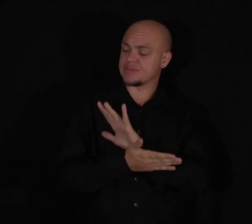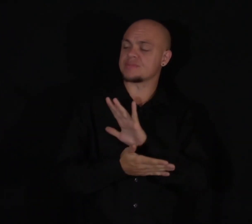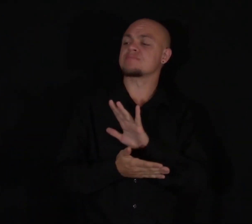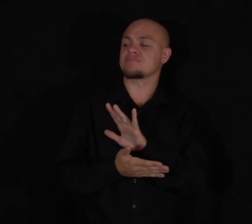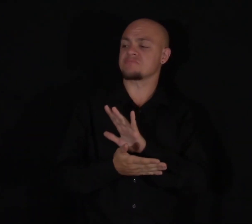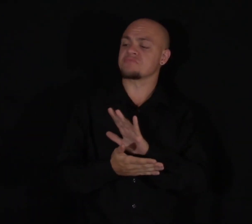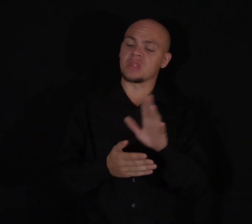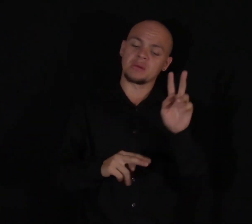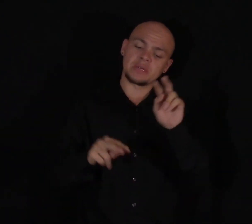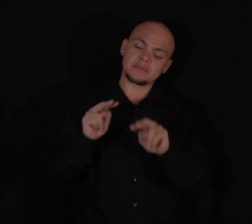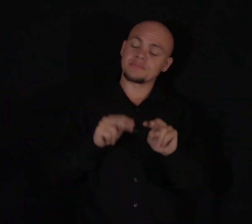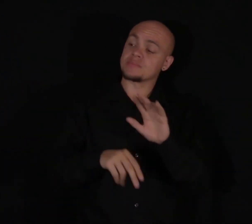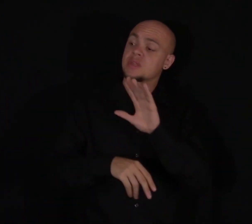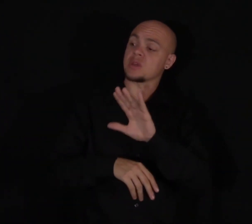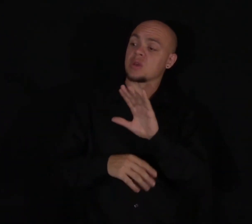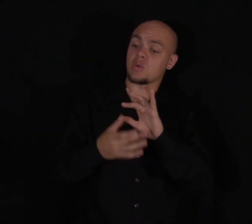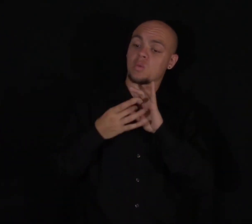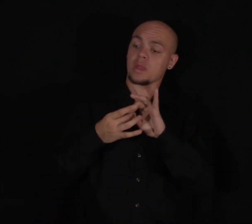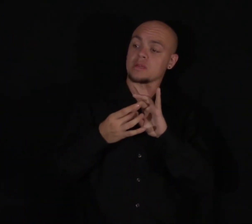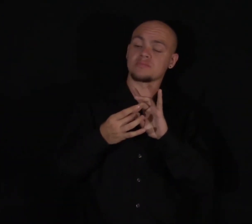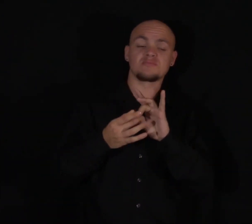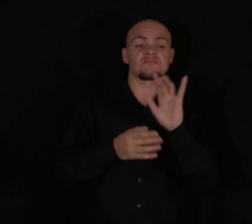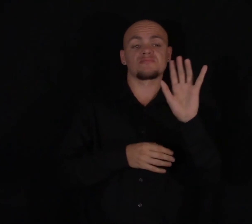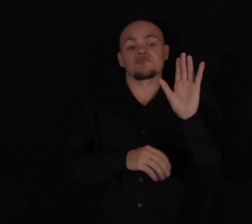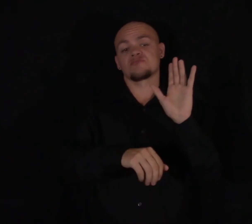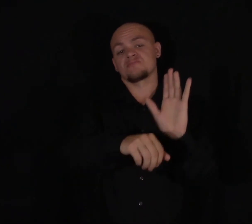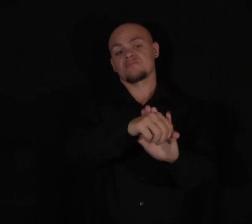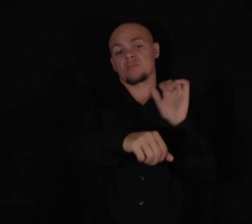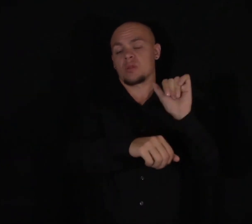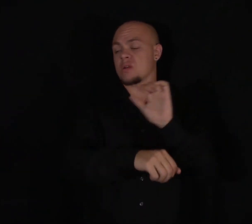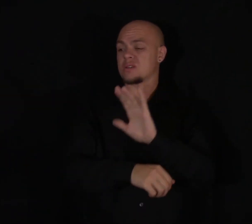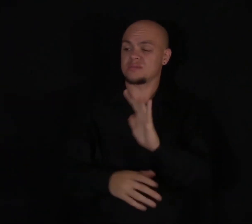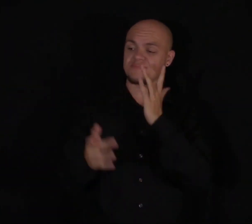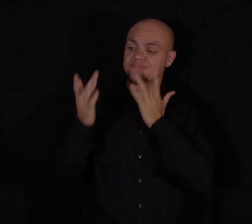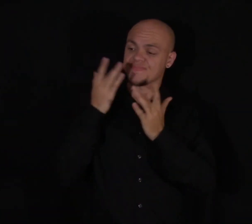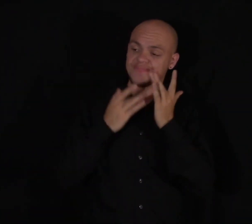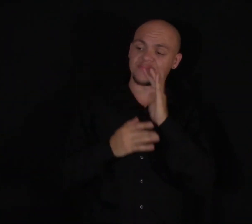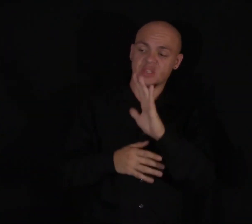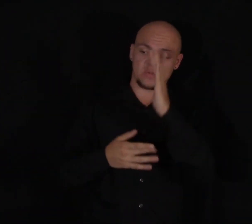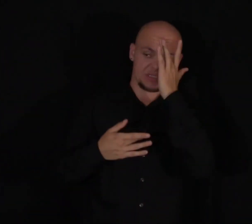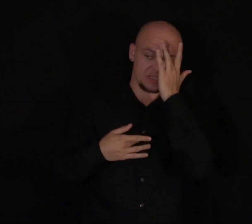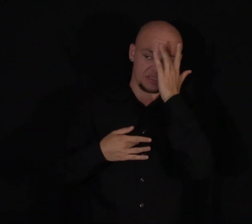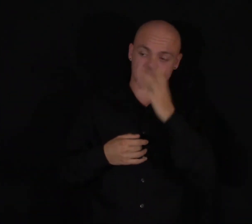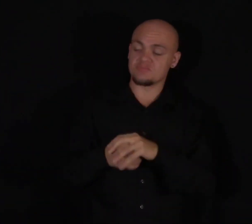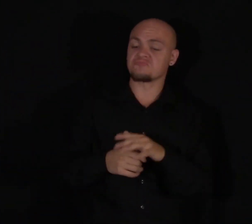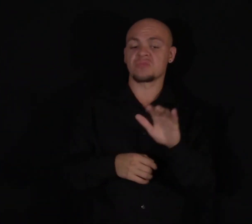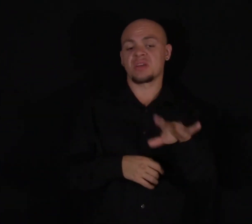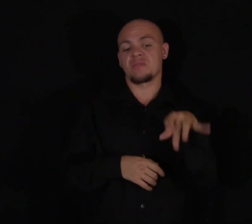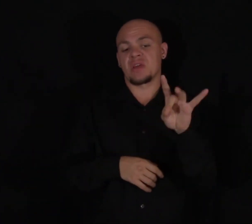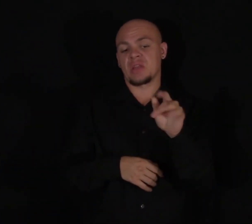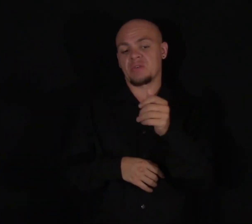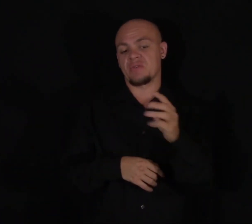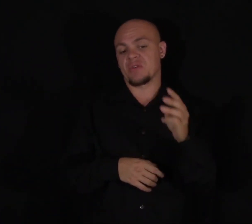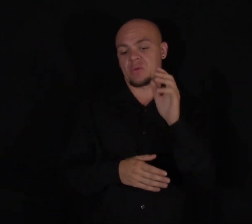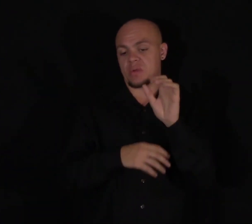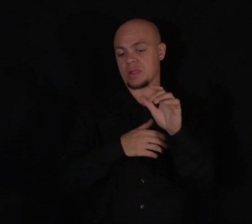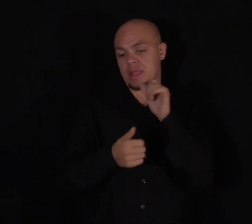could send to your relations an account of your misfortune and illness. I found several letters, and among others one which